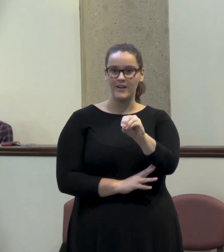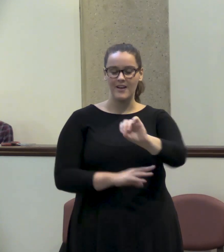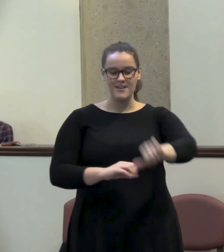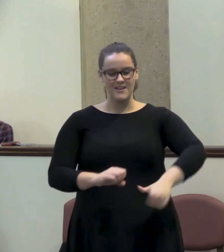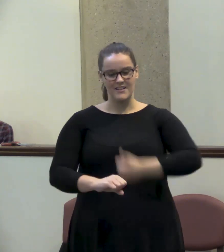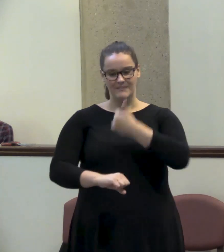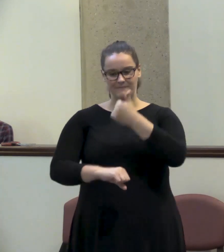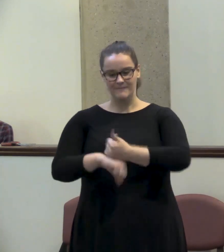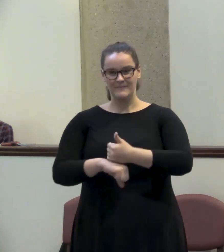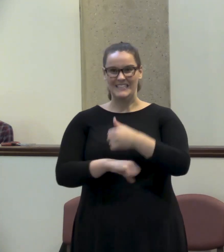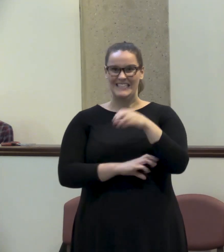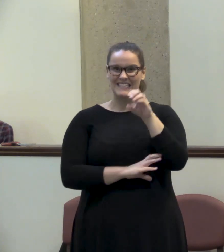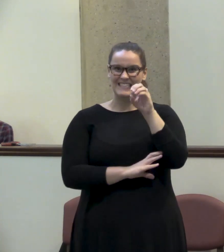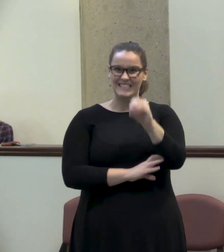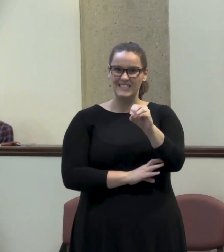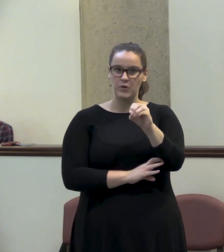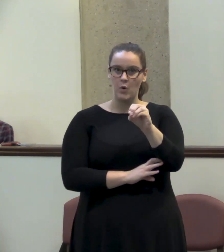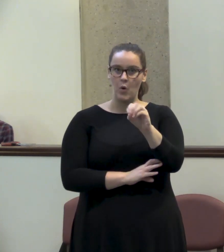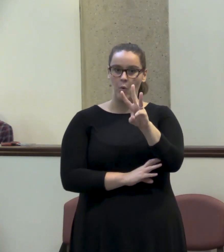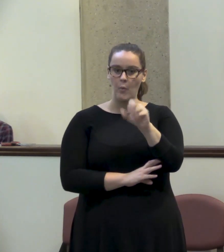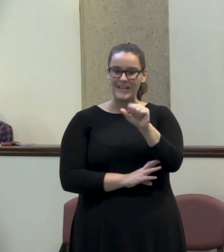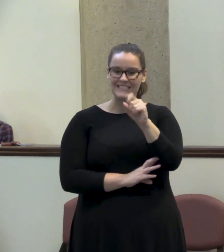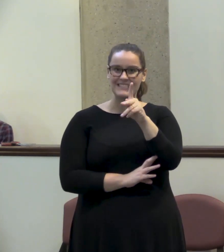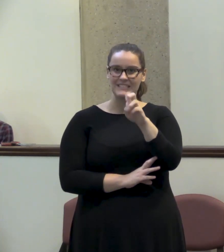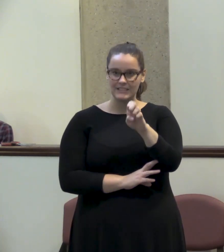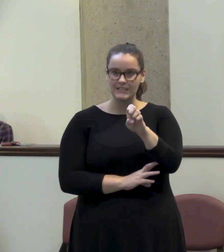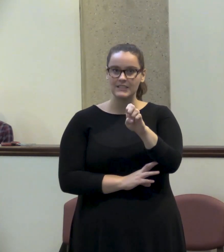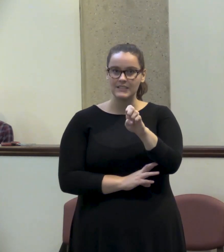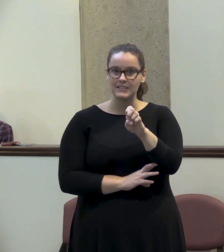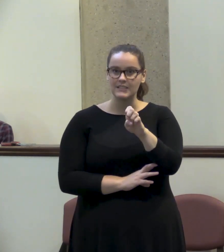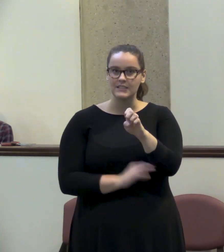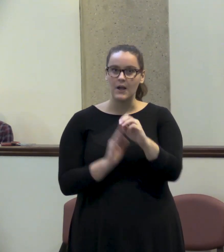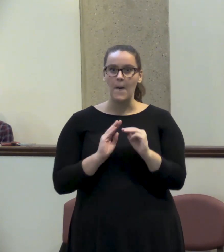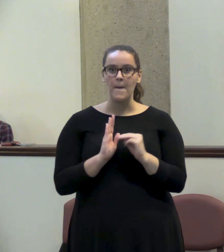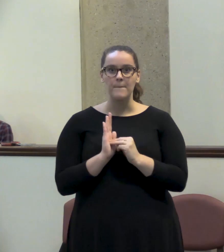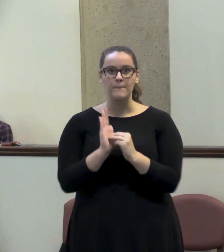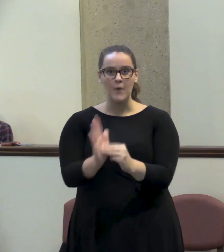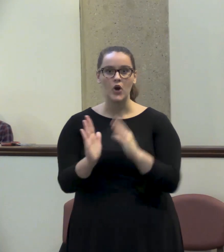a new zero waste model in our city.